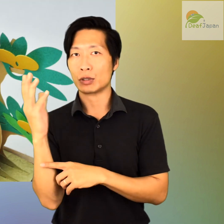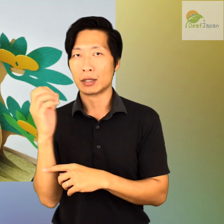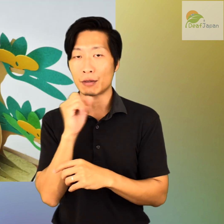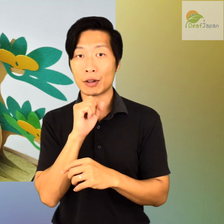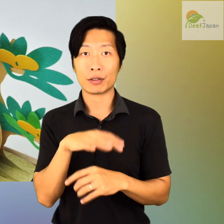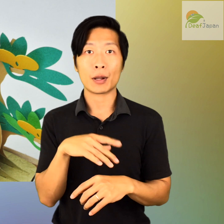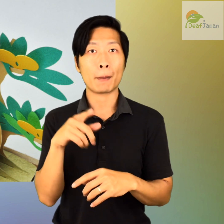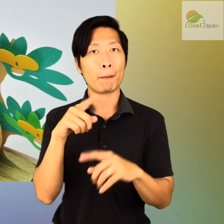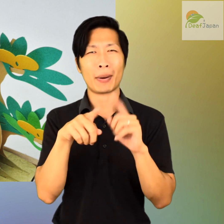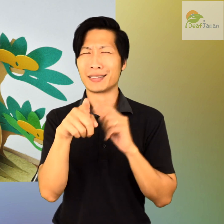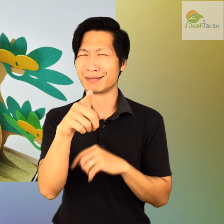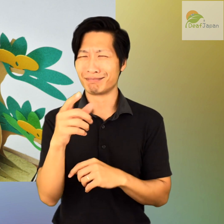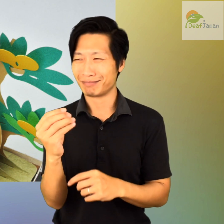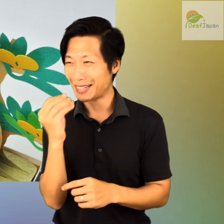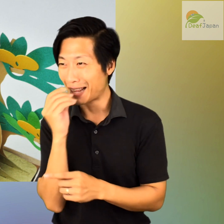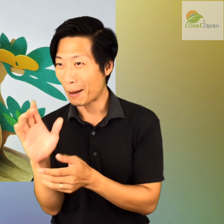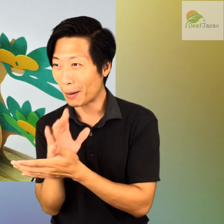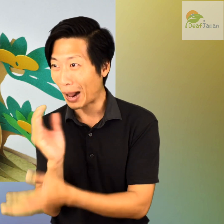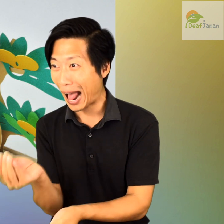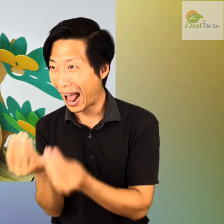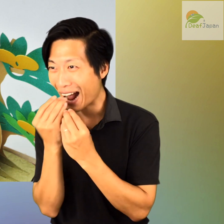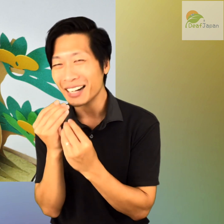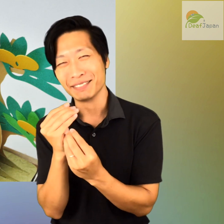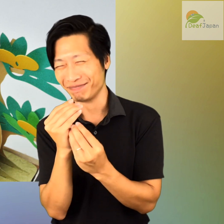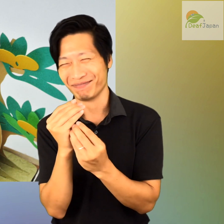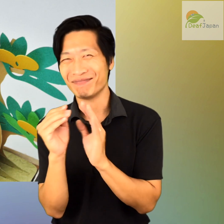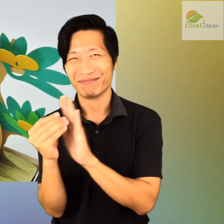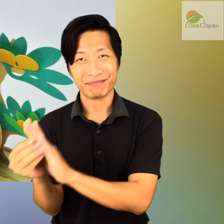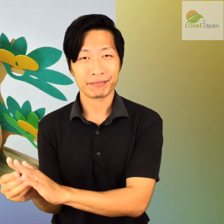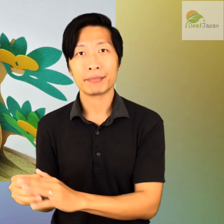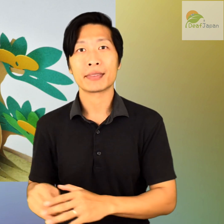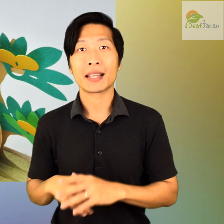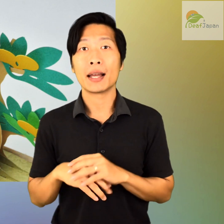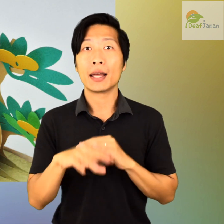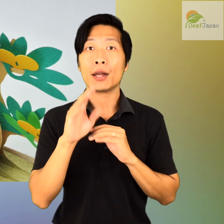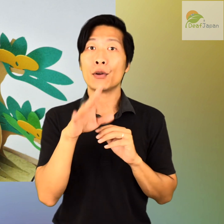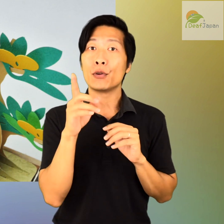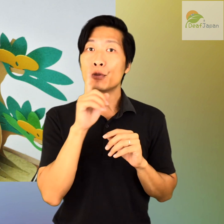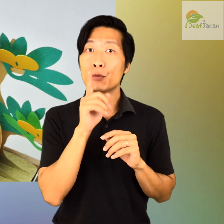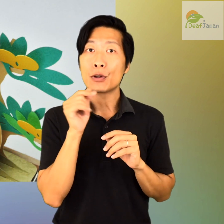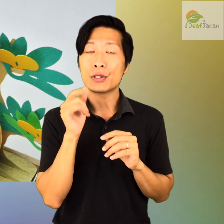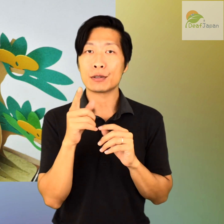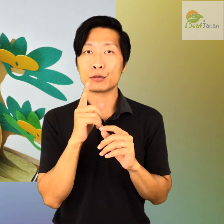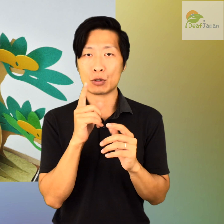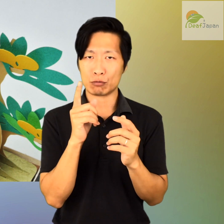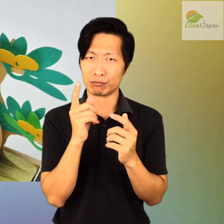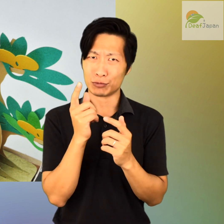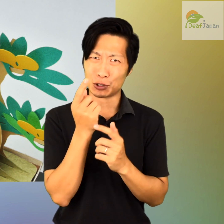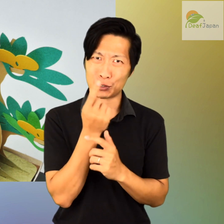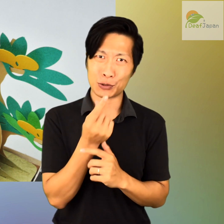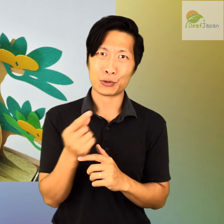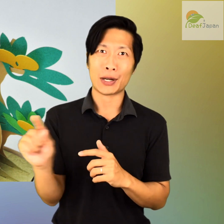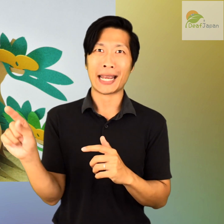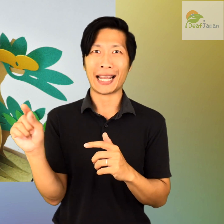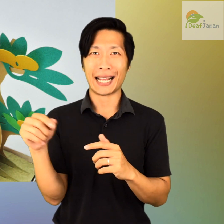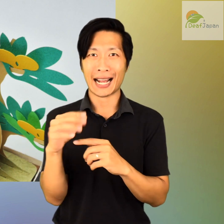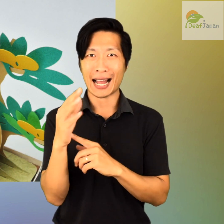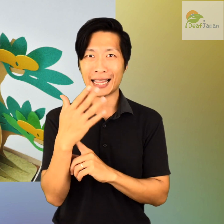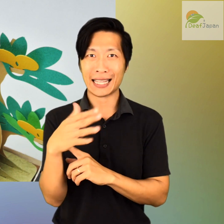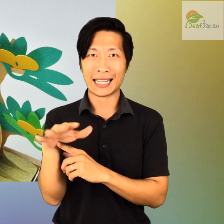with miniature tree lovers. You'll want to refrain from eating the paper version though. With its